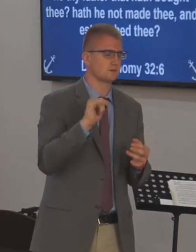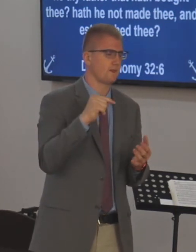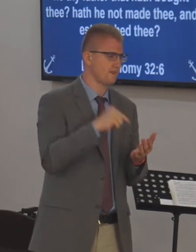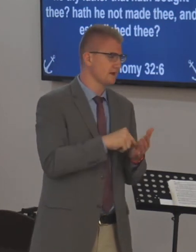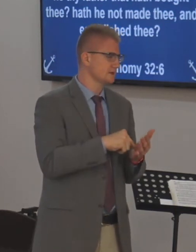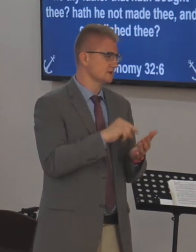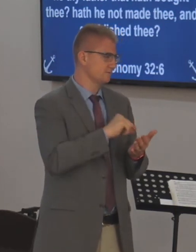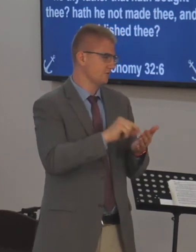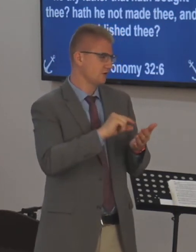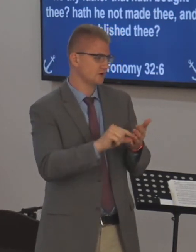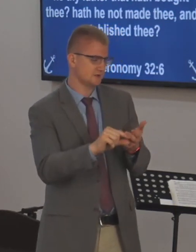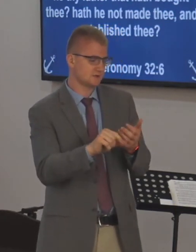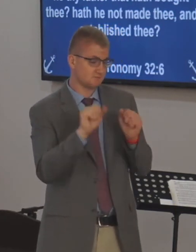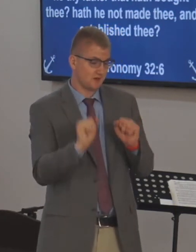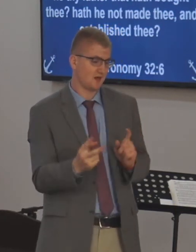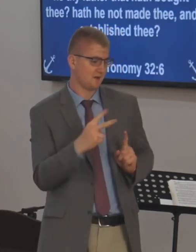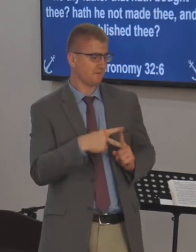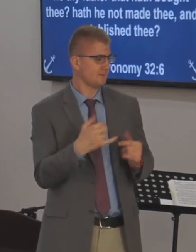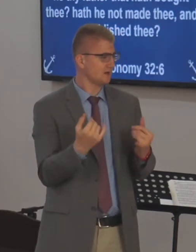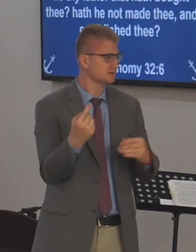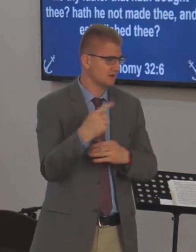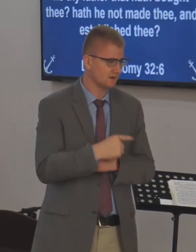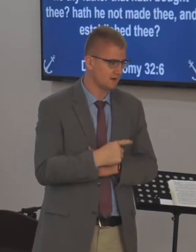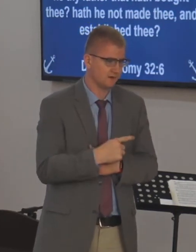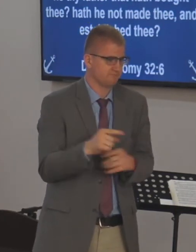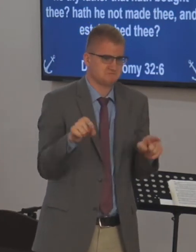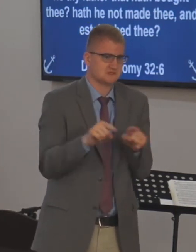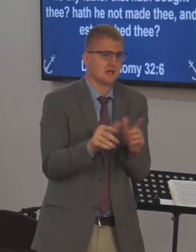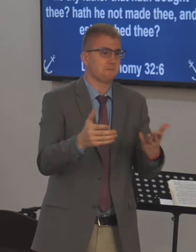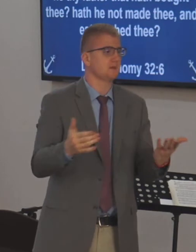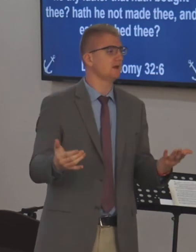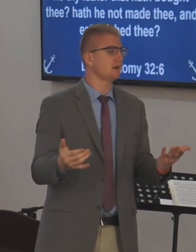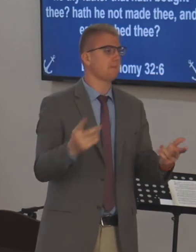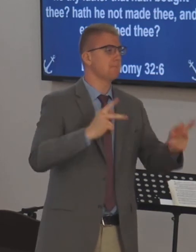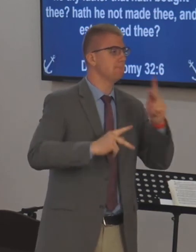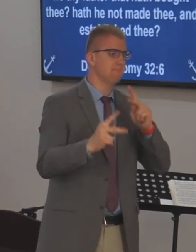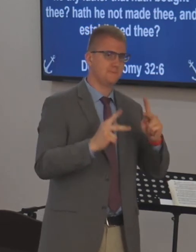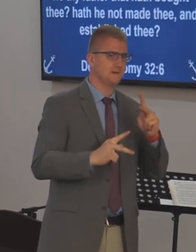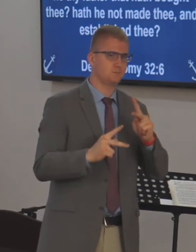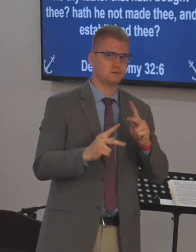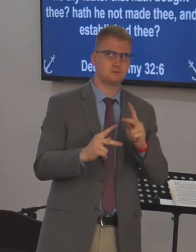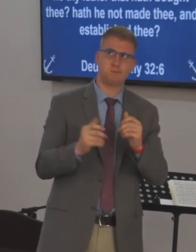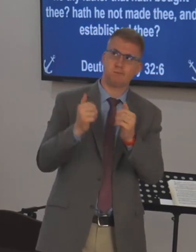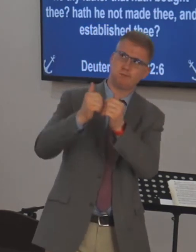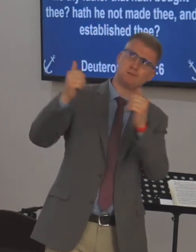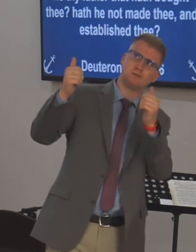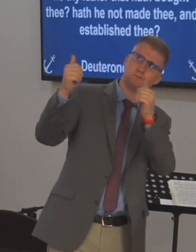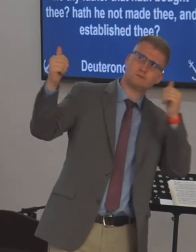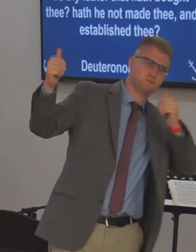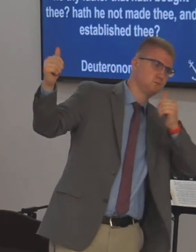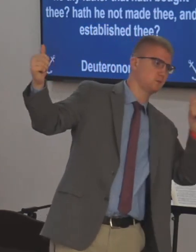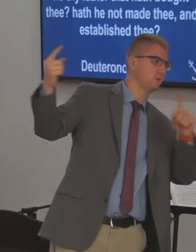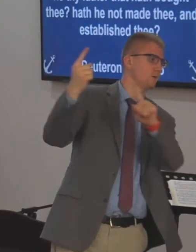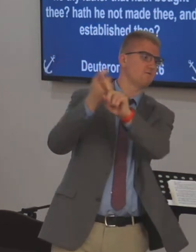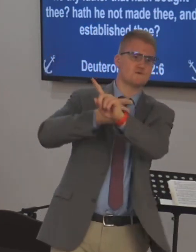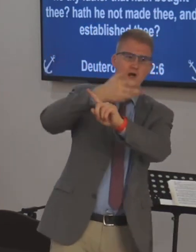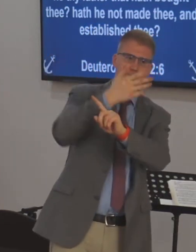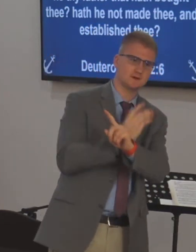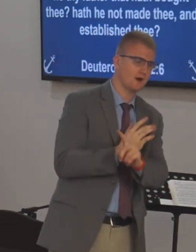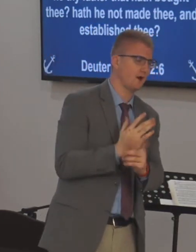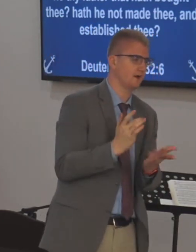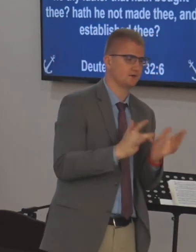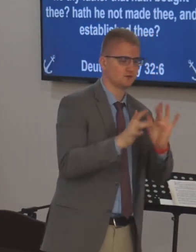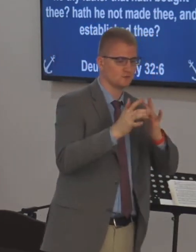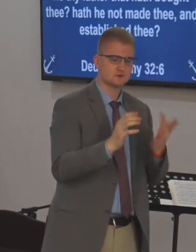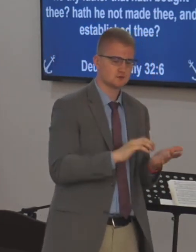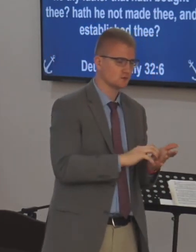today, is that people are moving further and further away from God. They're getting false gods. Christians aren't coming. You know, this is a